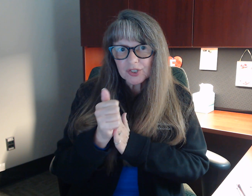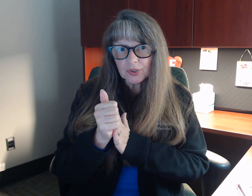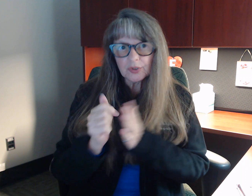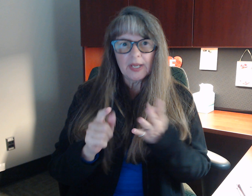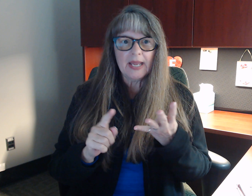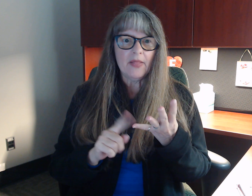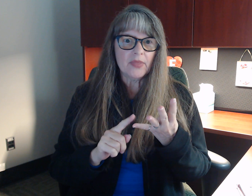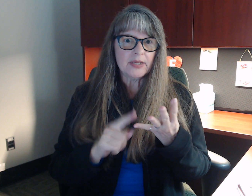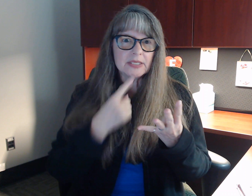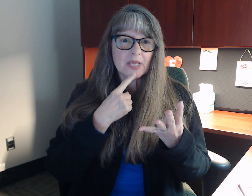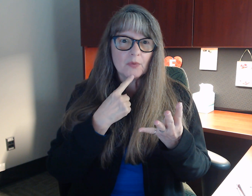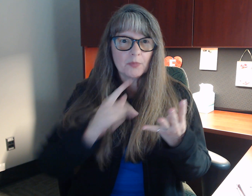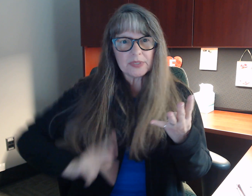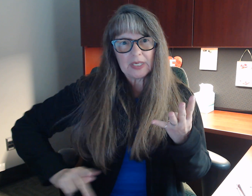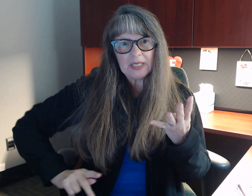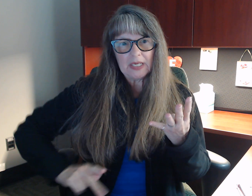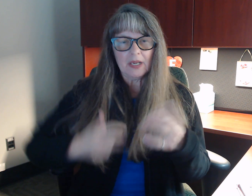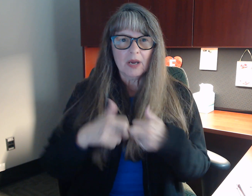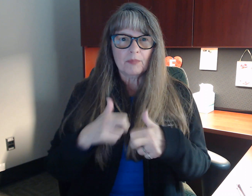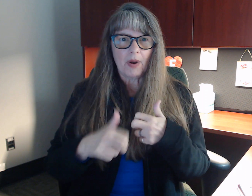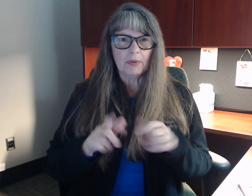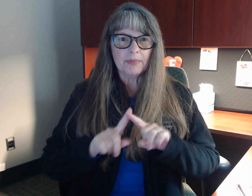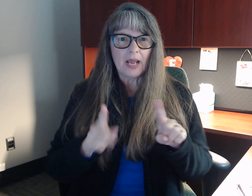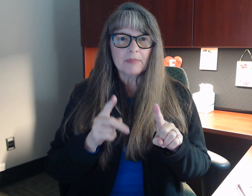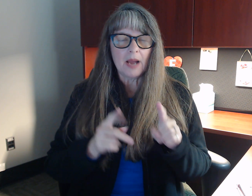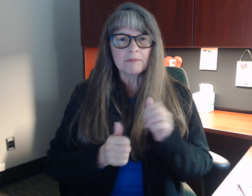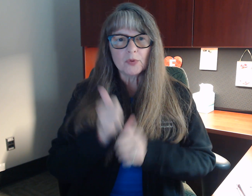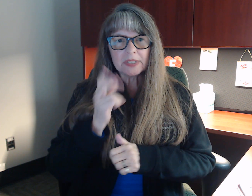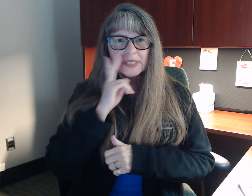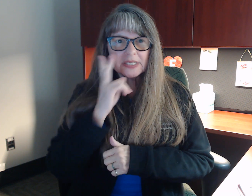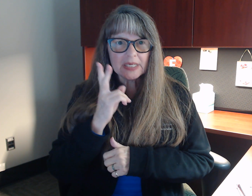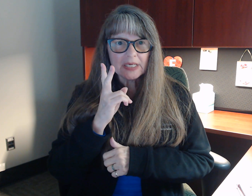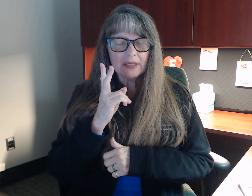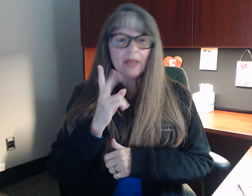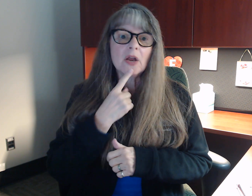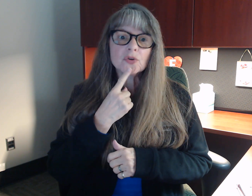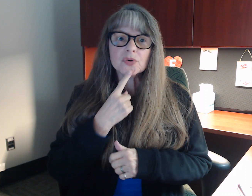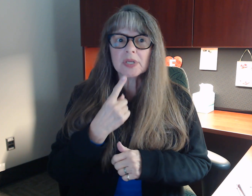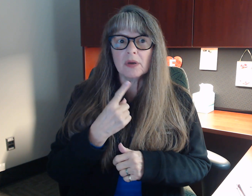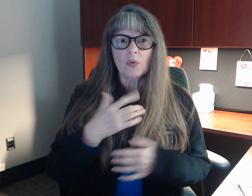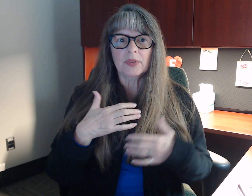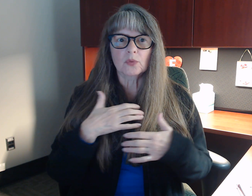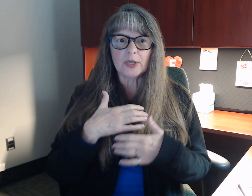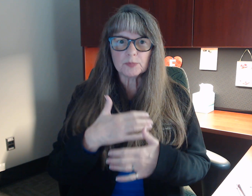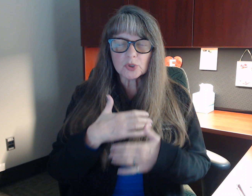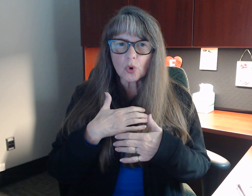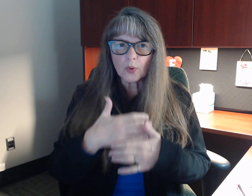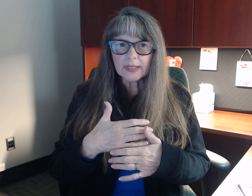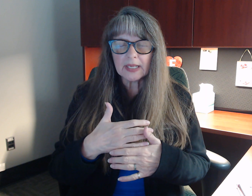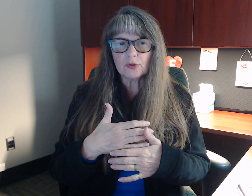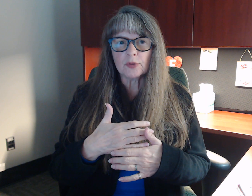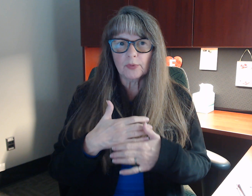cancer, and then they did say one was a kidney problem, but I'm mostly seeing, and they also said that the respiratory, either the breathing